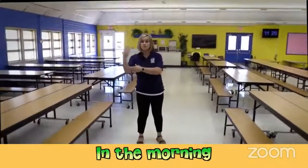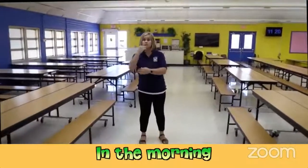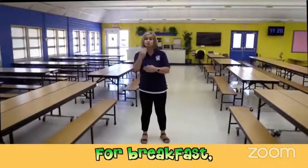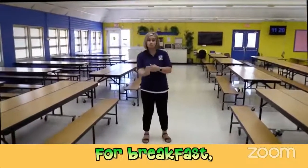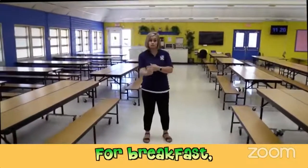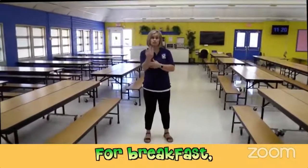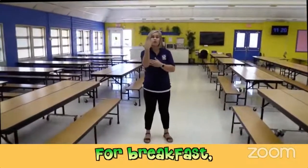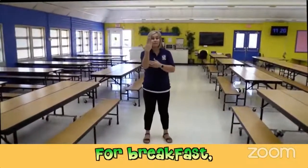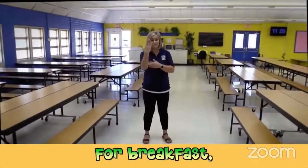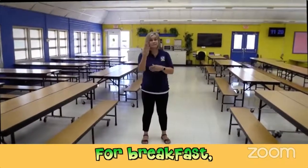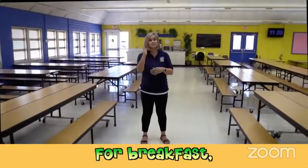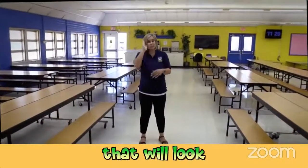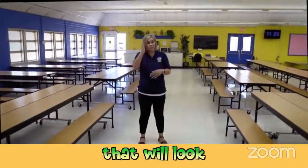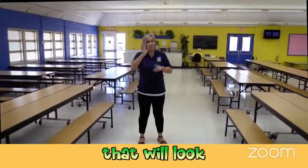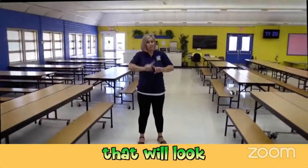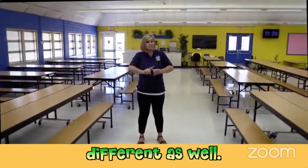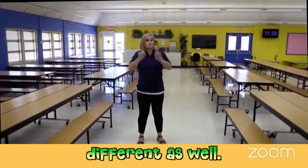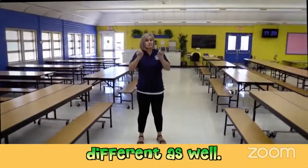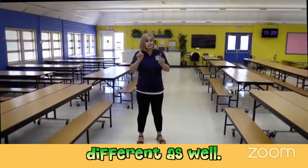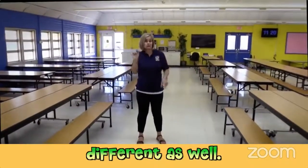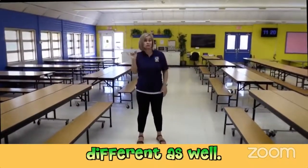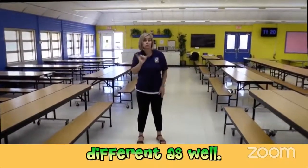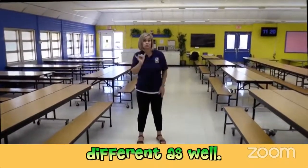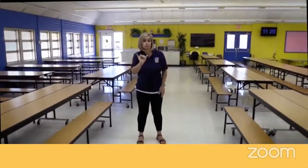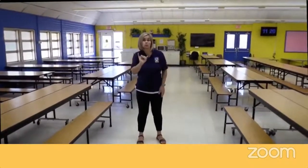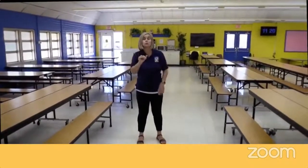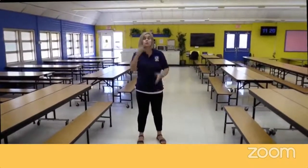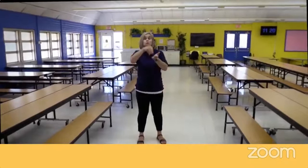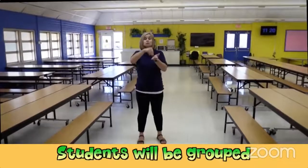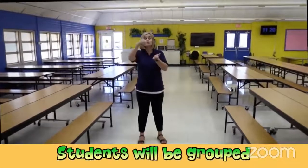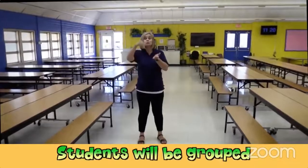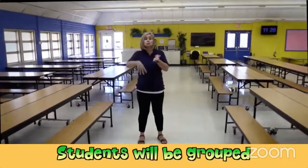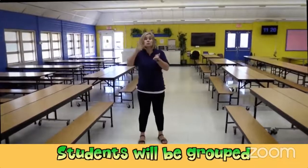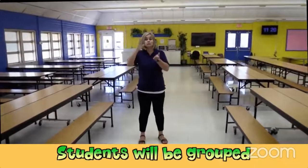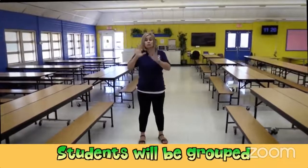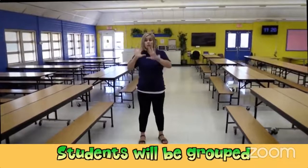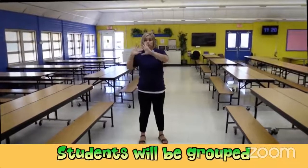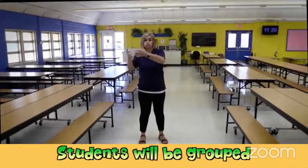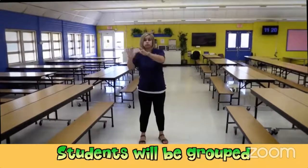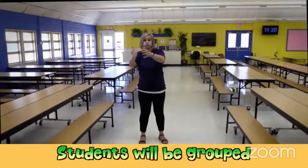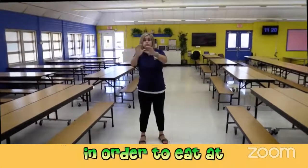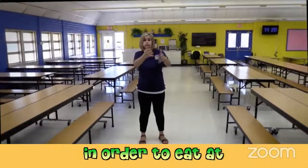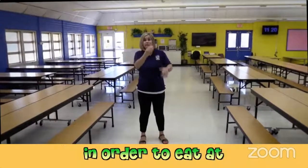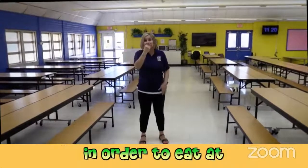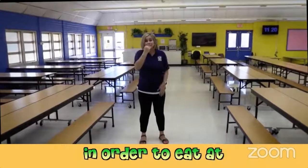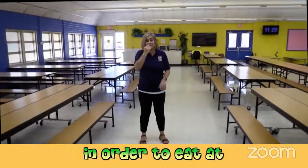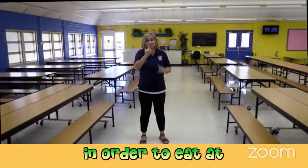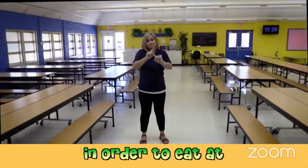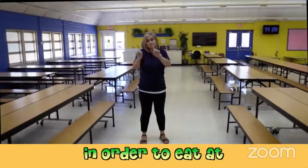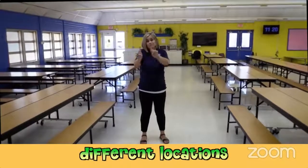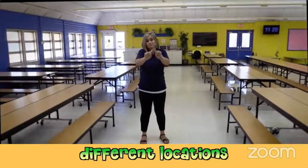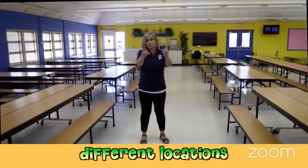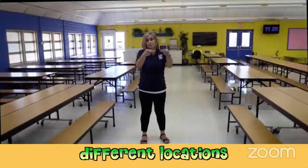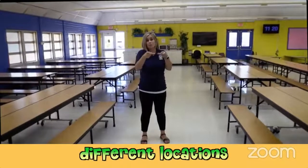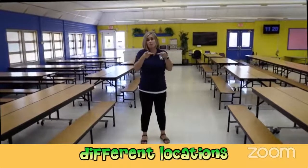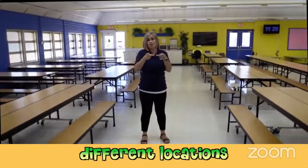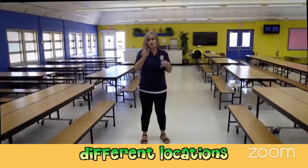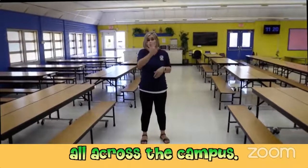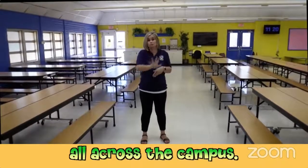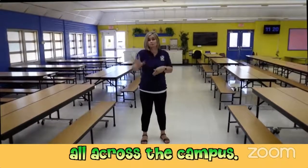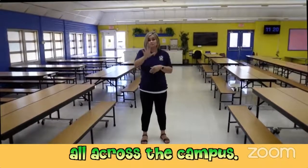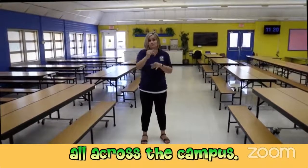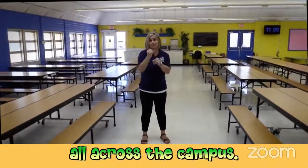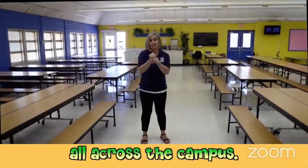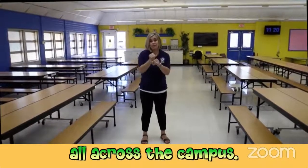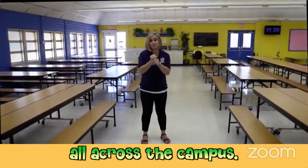In the morning for breakfast, that will look different as well. Students will be grouped in order to eat at different locations